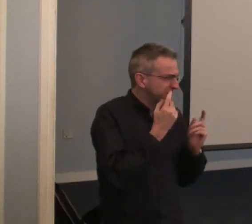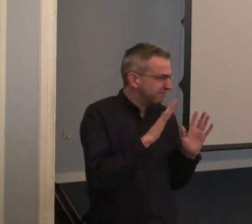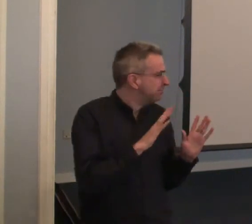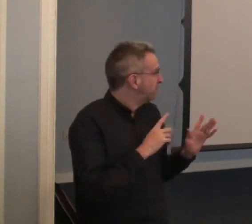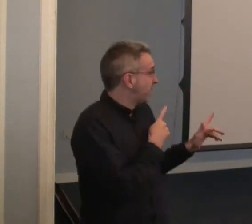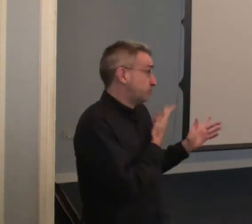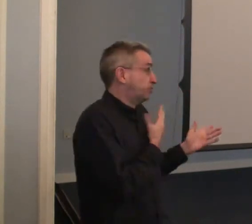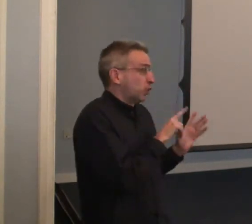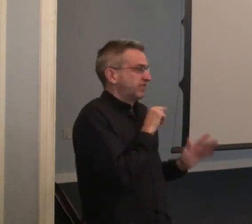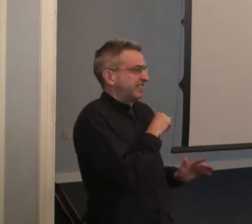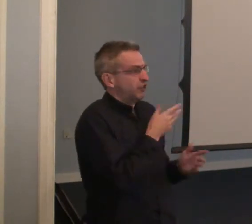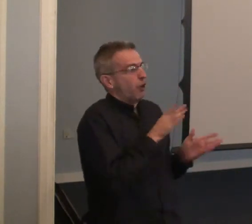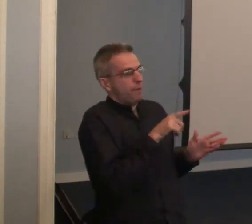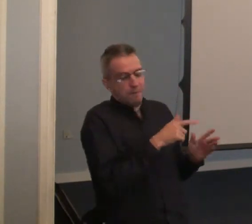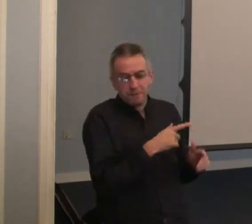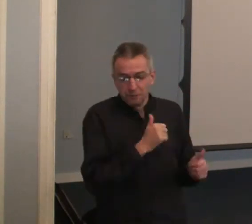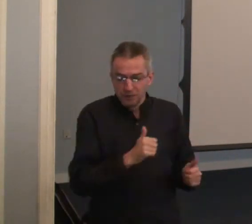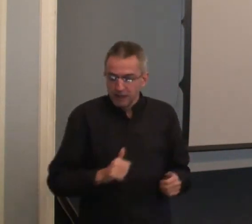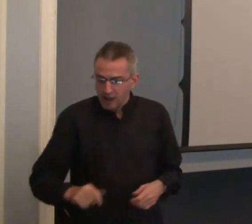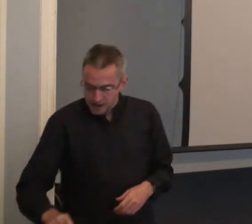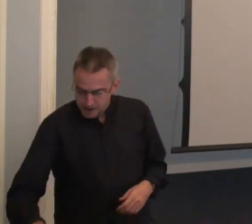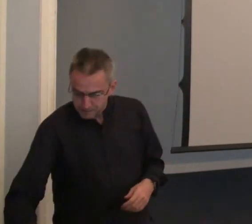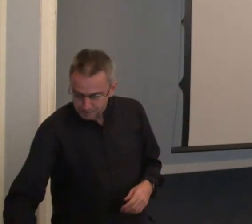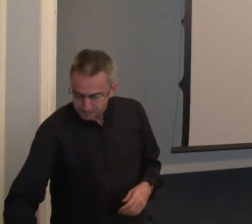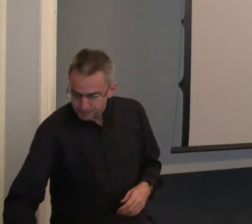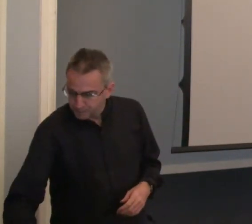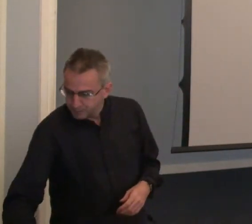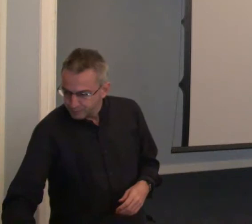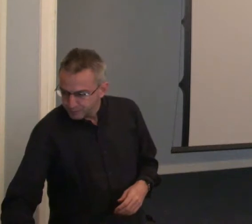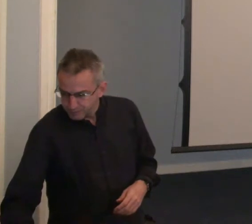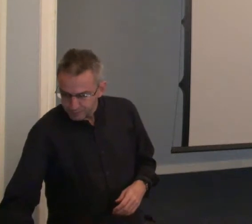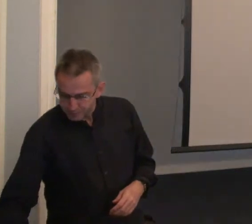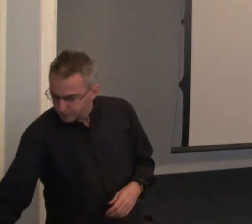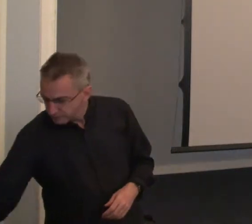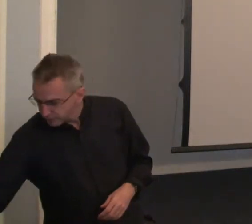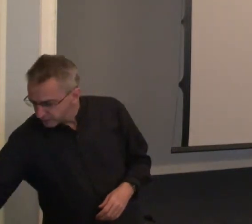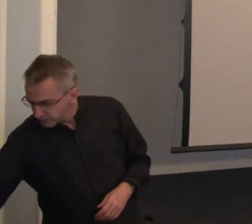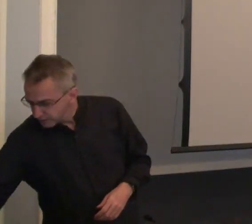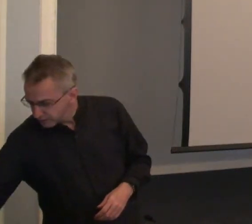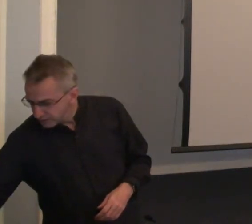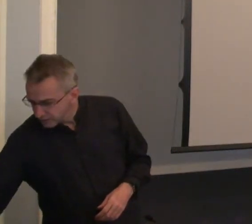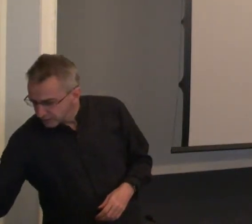Okay, I'll leave you to ruminate over that. That was one clip we showed. Another one was...